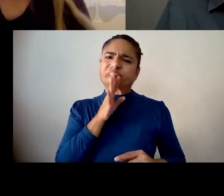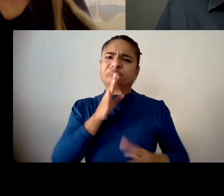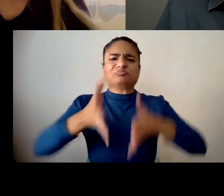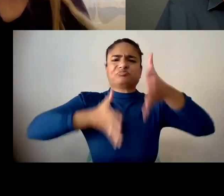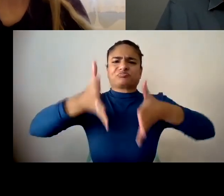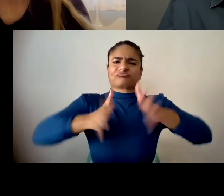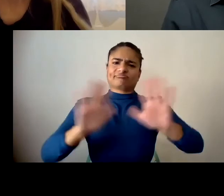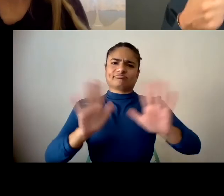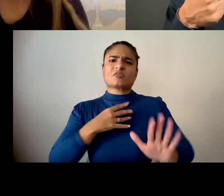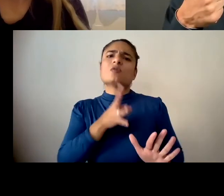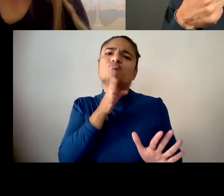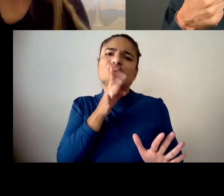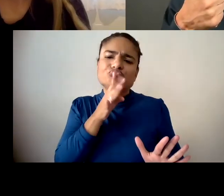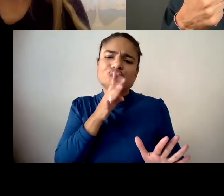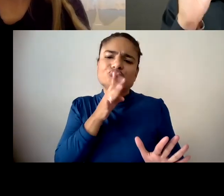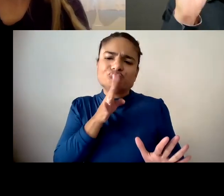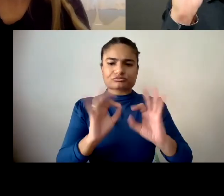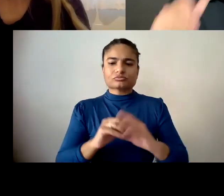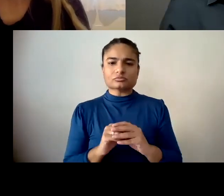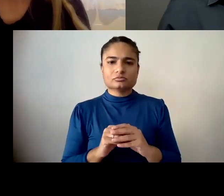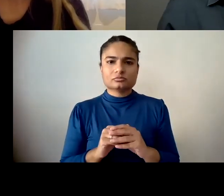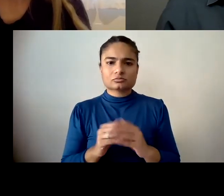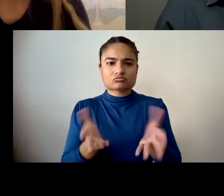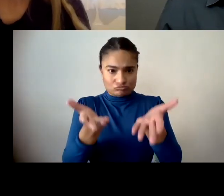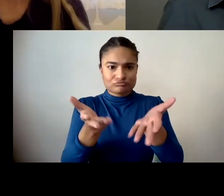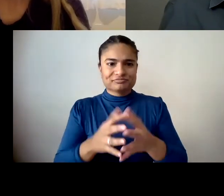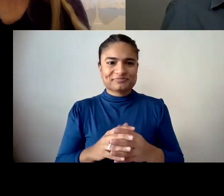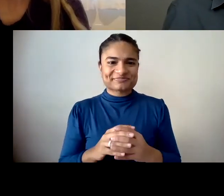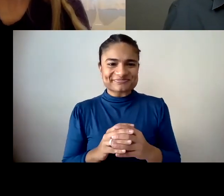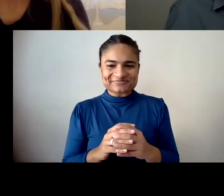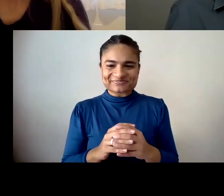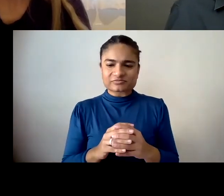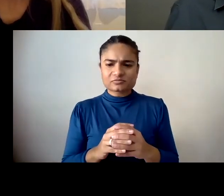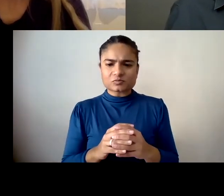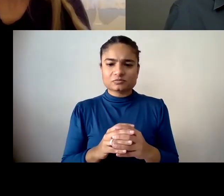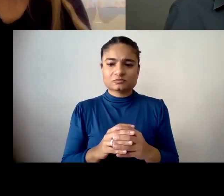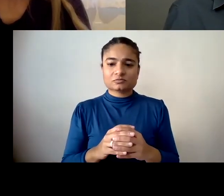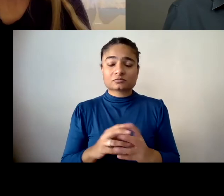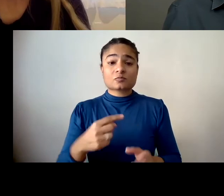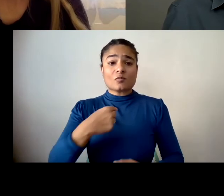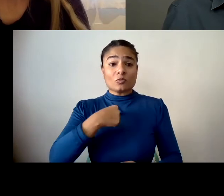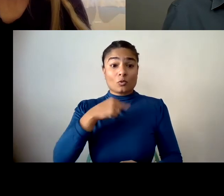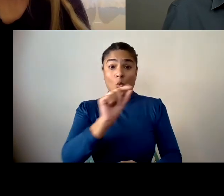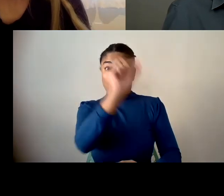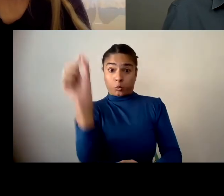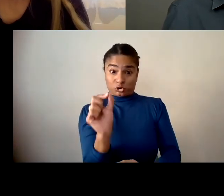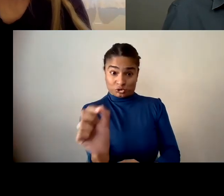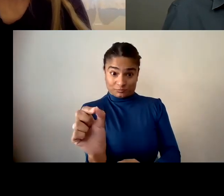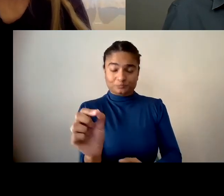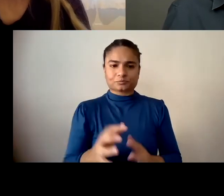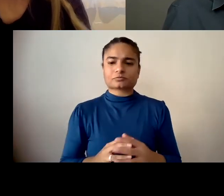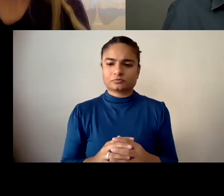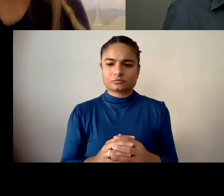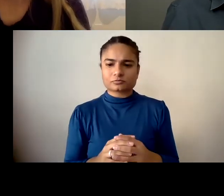No, my question is, Okay, thank you. My question